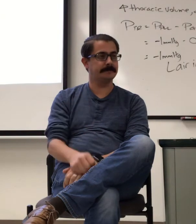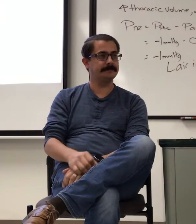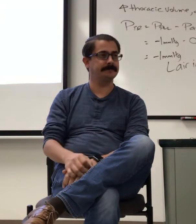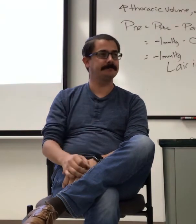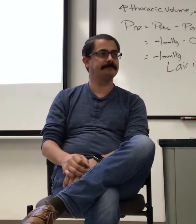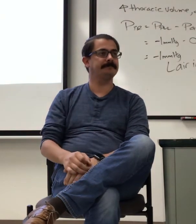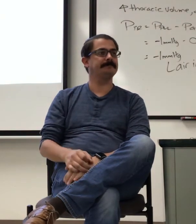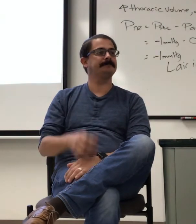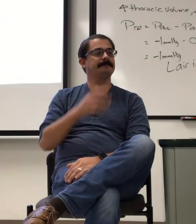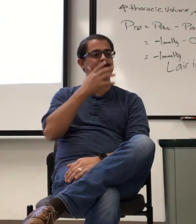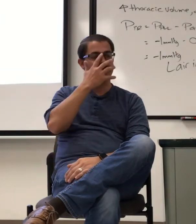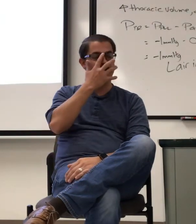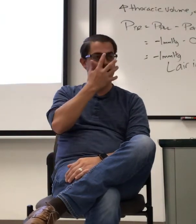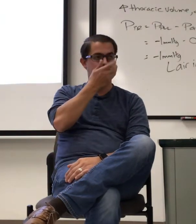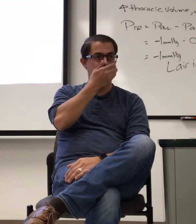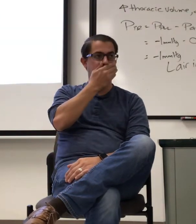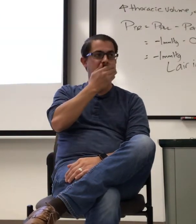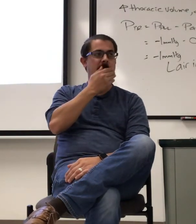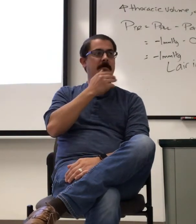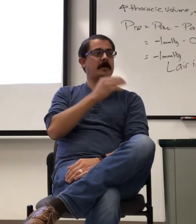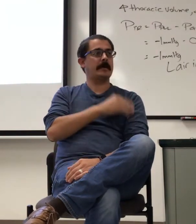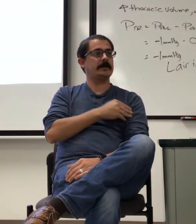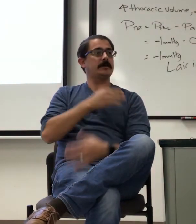Muscles of inspiration